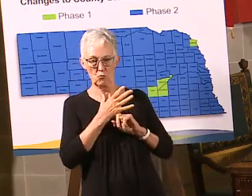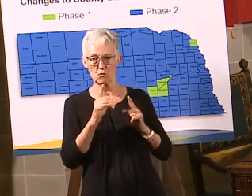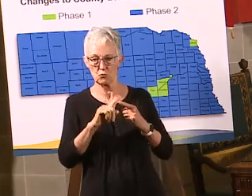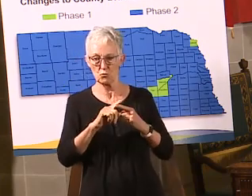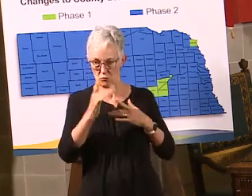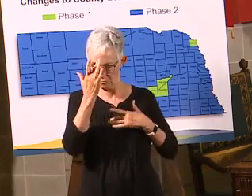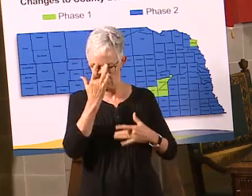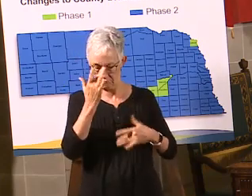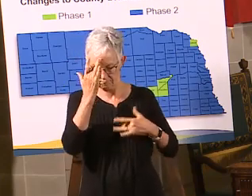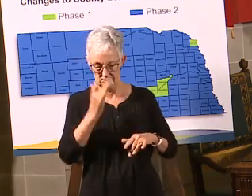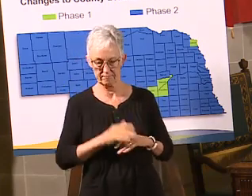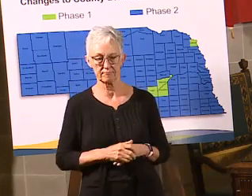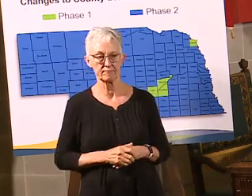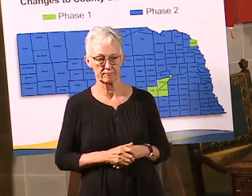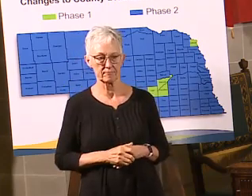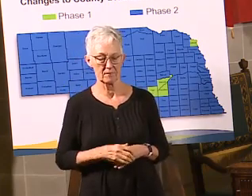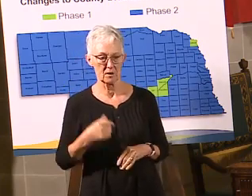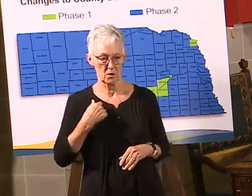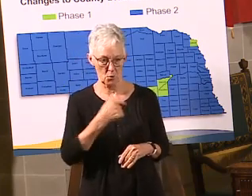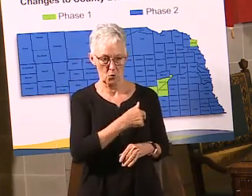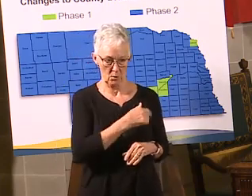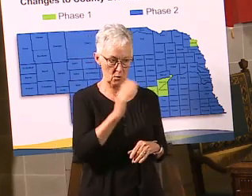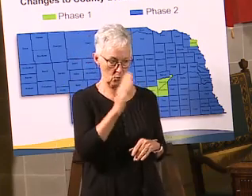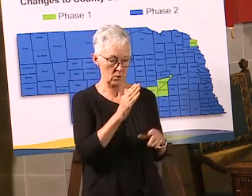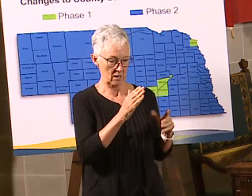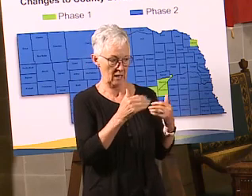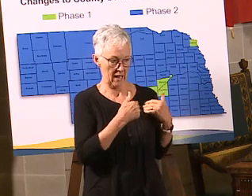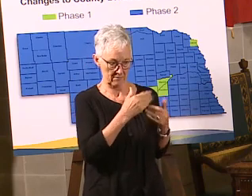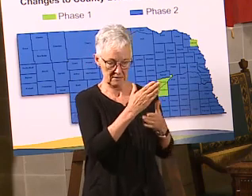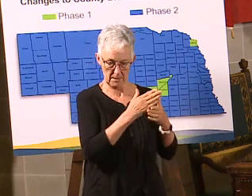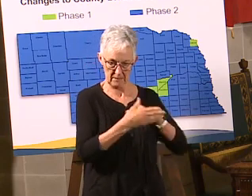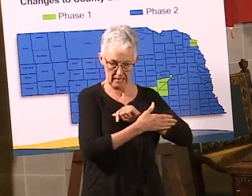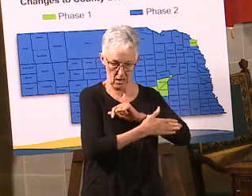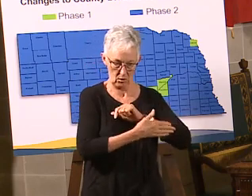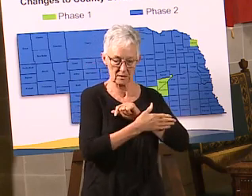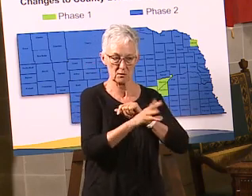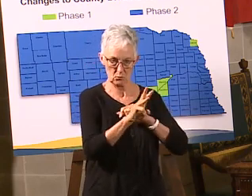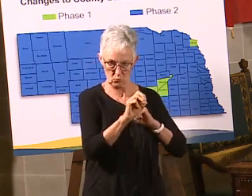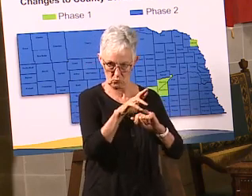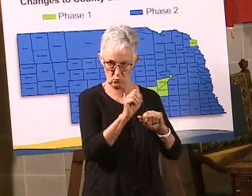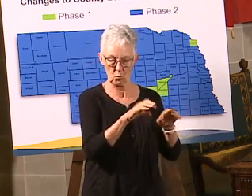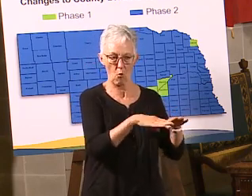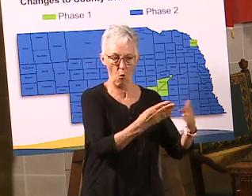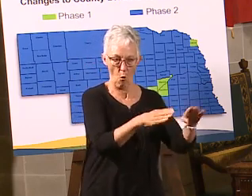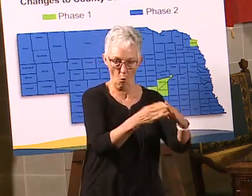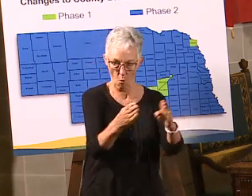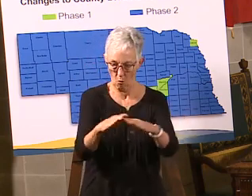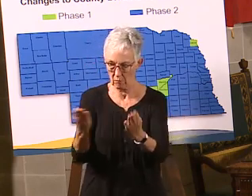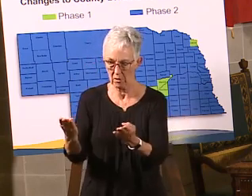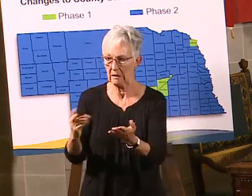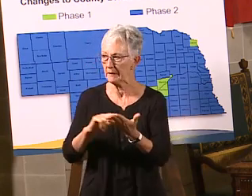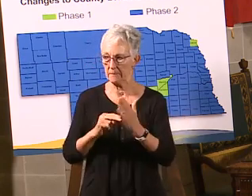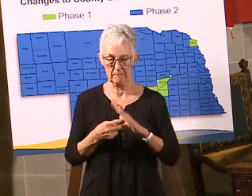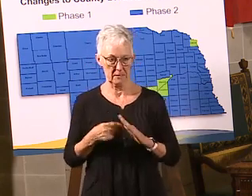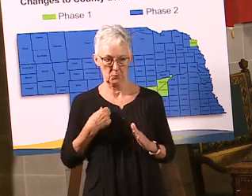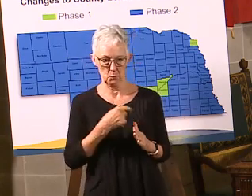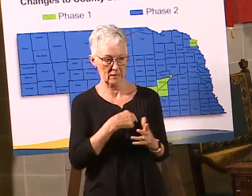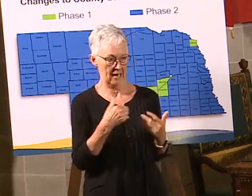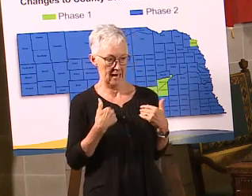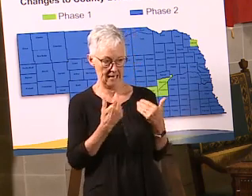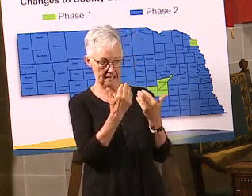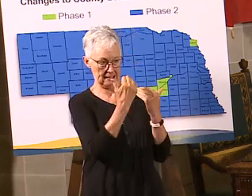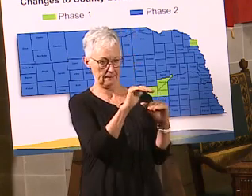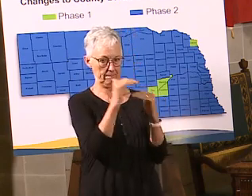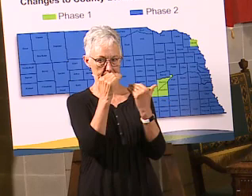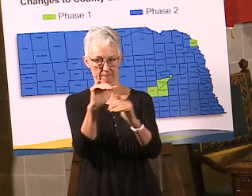all counties where the DMV was permitted to provide service, this meant we were only able to serve customers in some locations and only in 3 locations